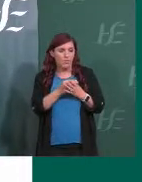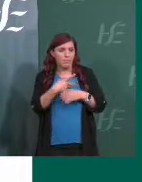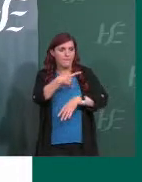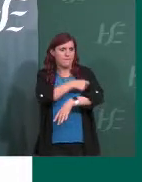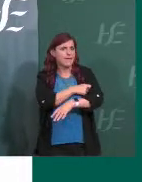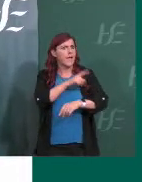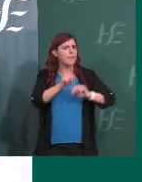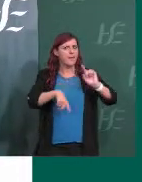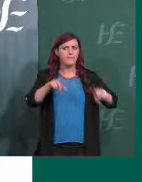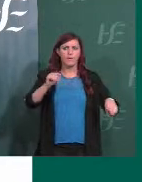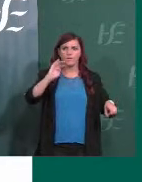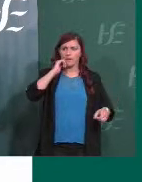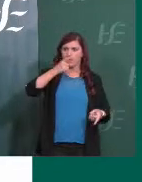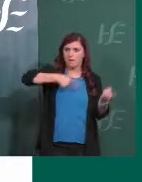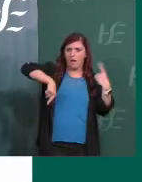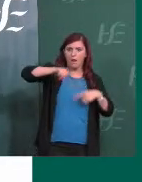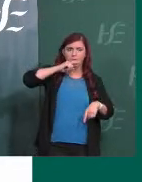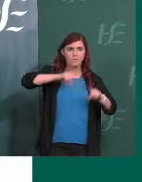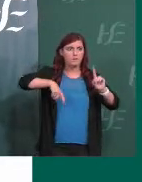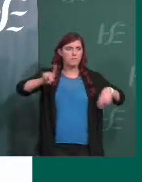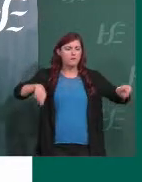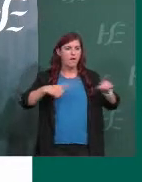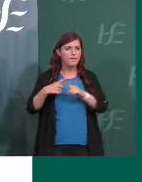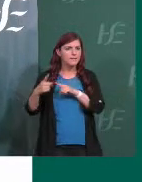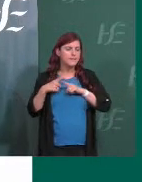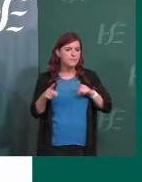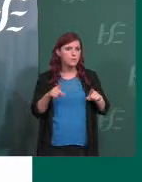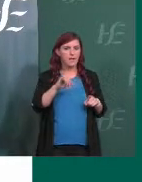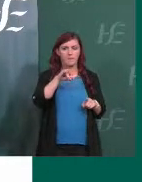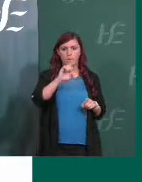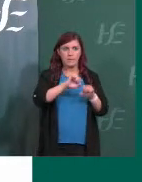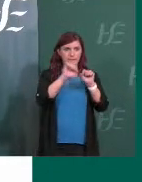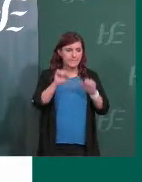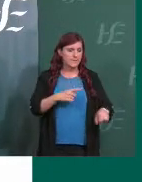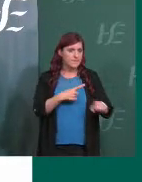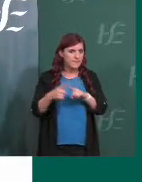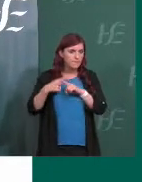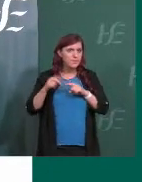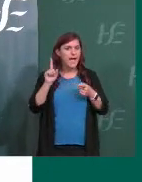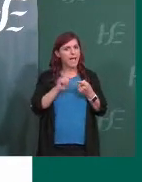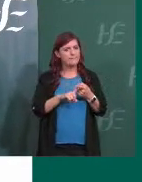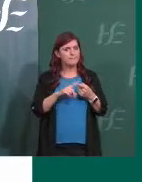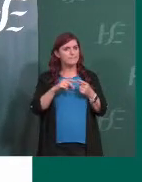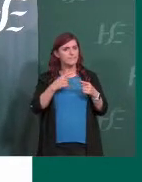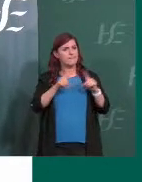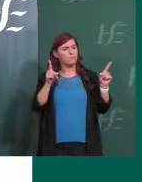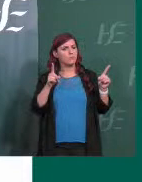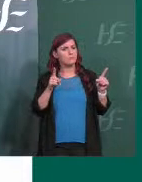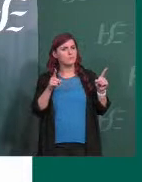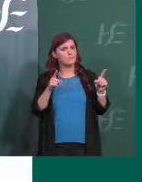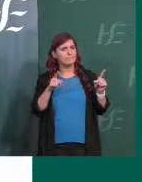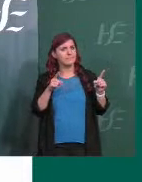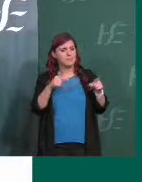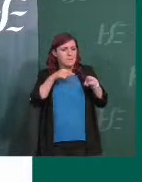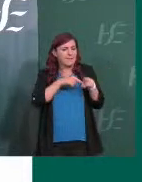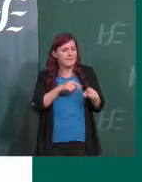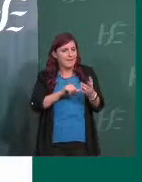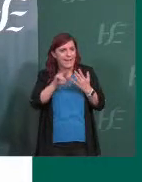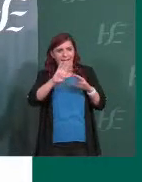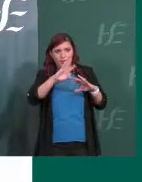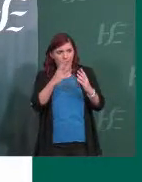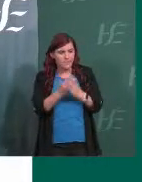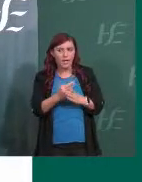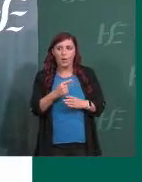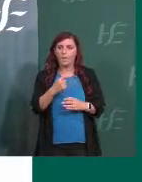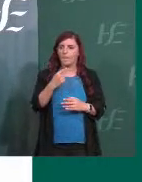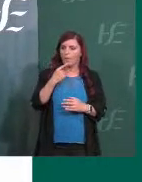all of us are different on our immune system, and the benefit can decline over time. Others have also said this, it's a lot